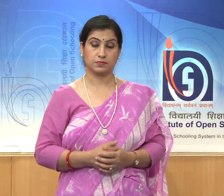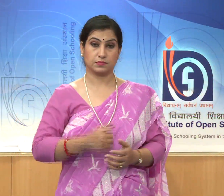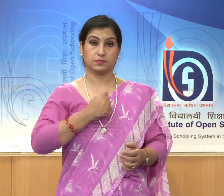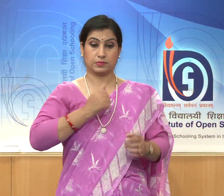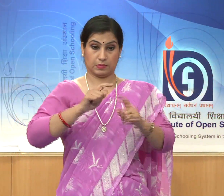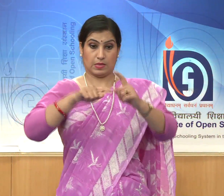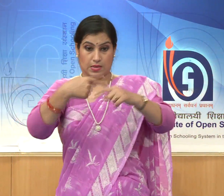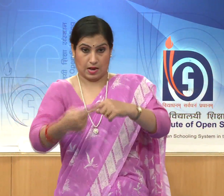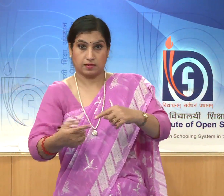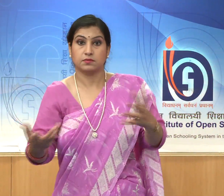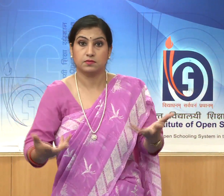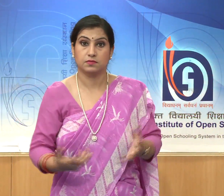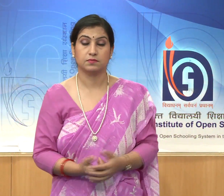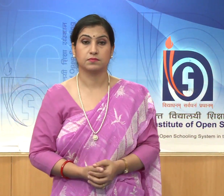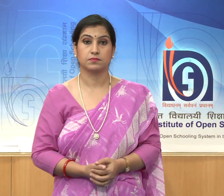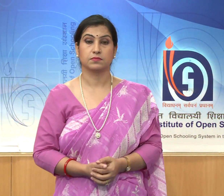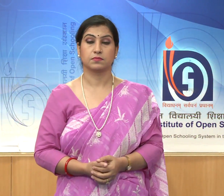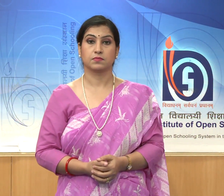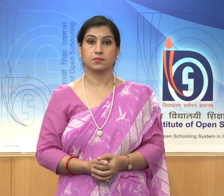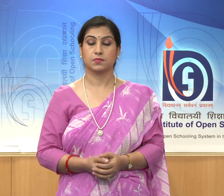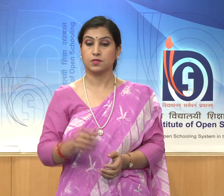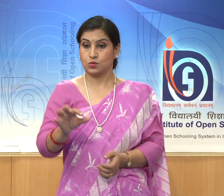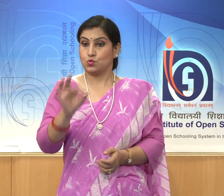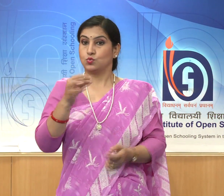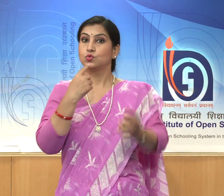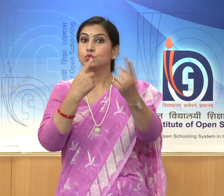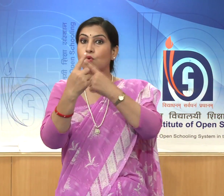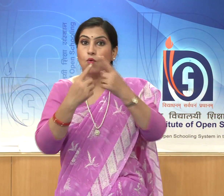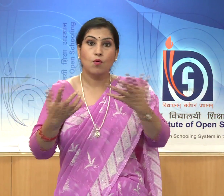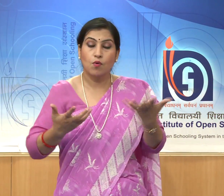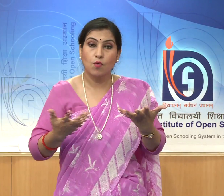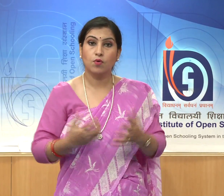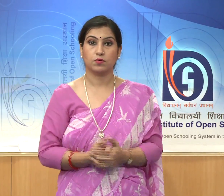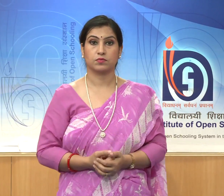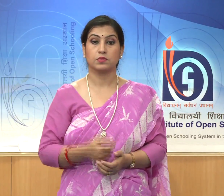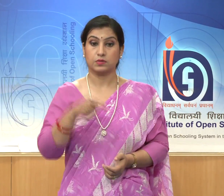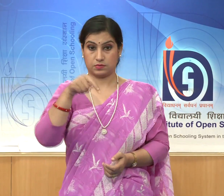Our next work of art to appreciate